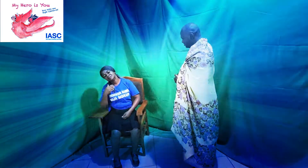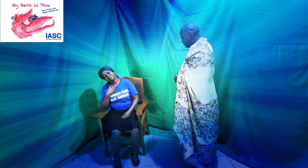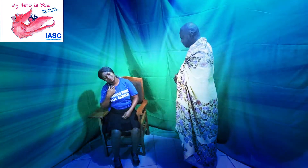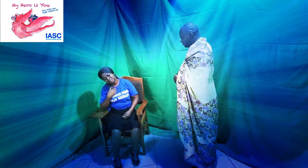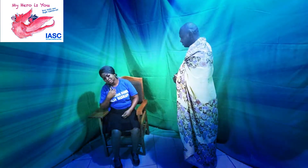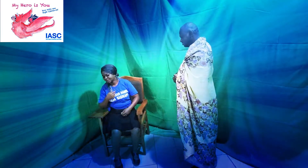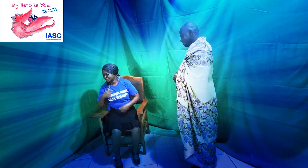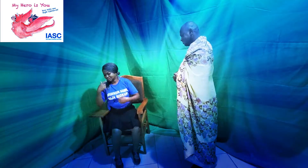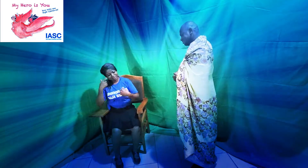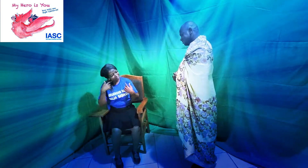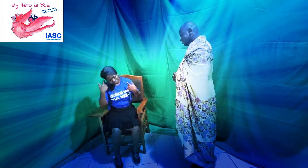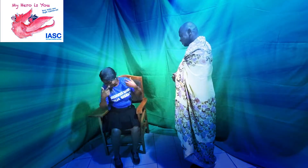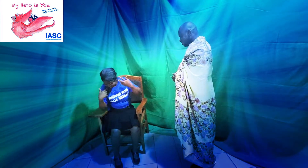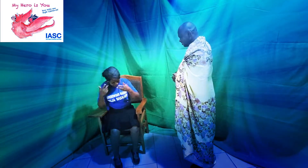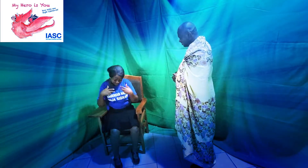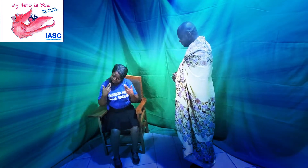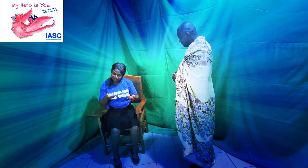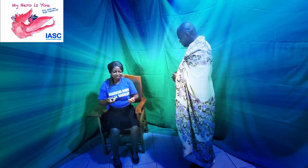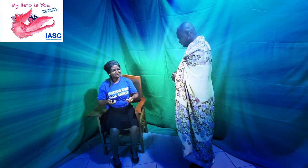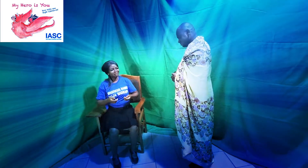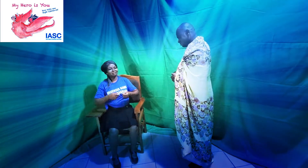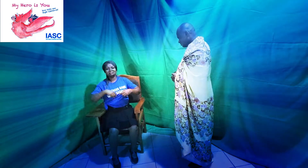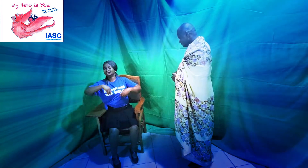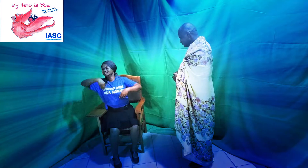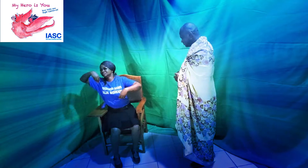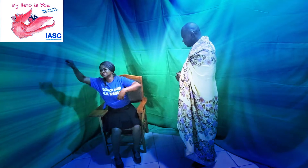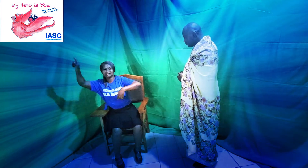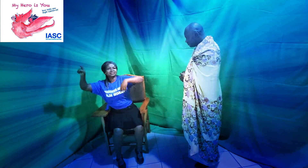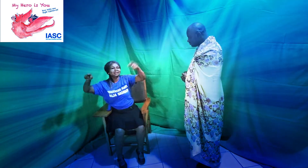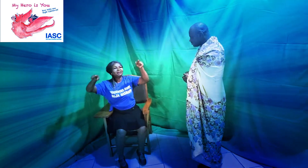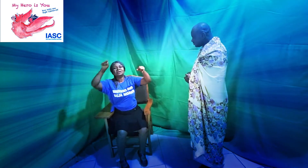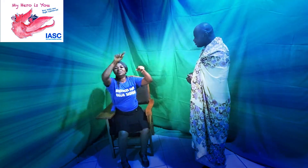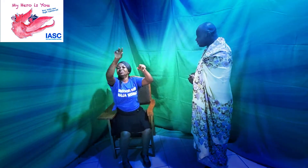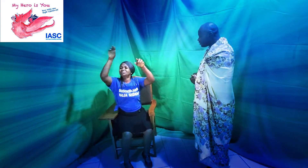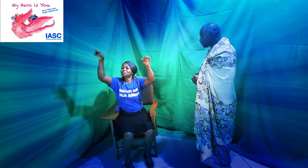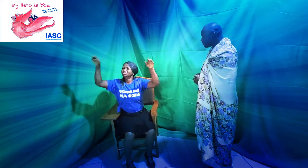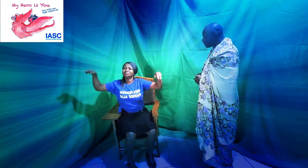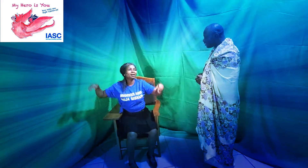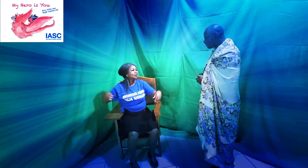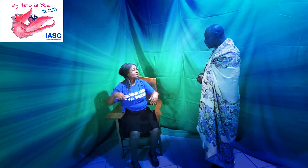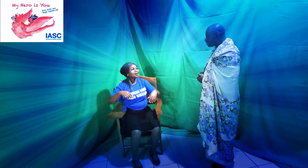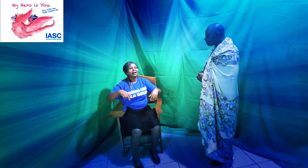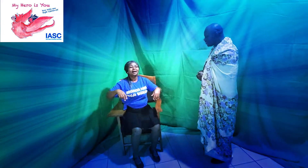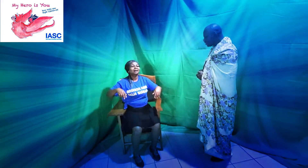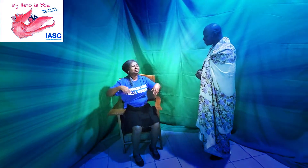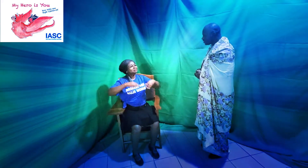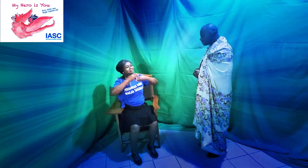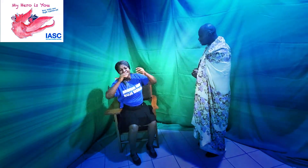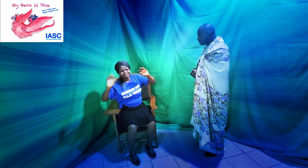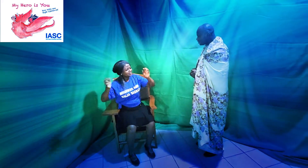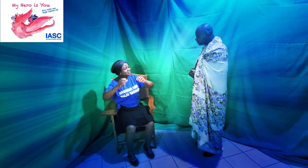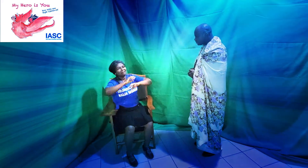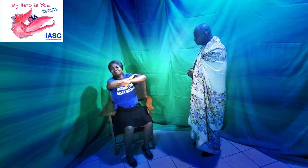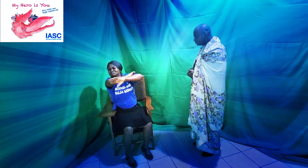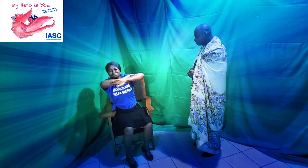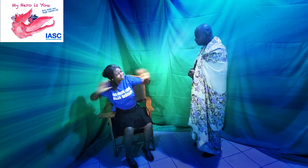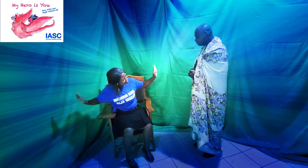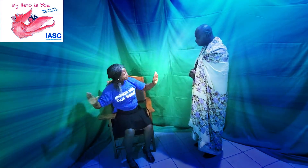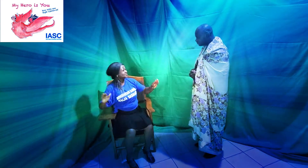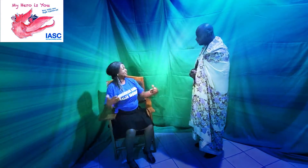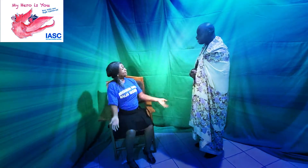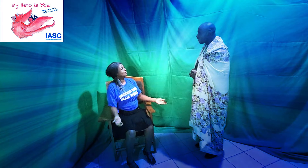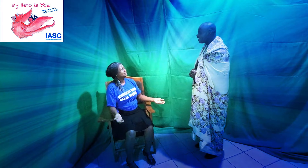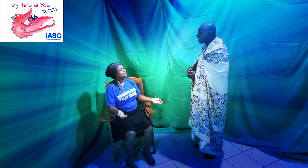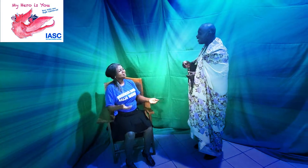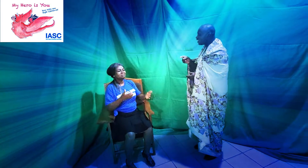If I have you, then I can tell all the children in the world about the coronavirus, said